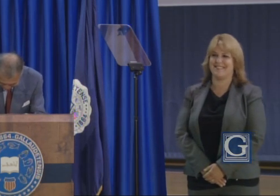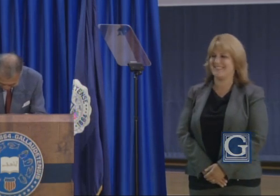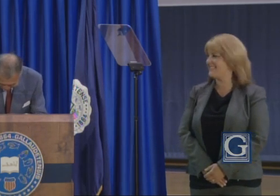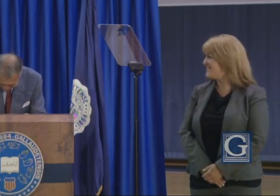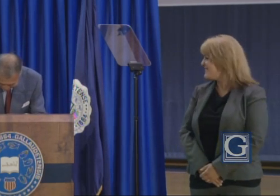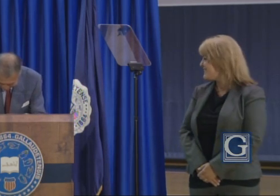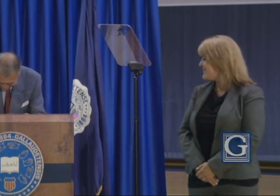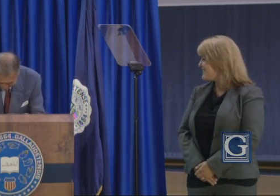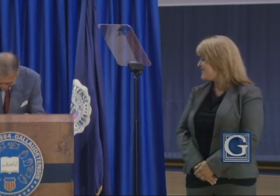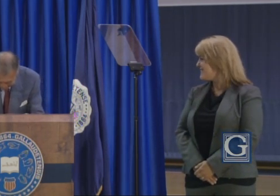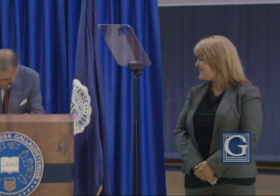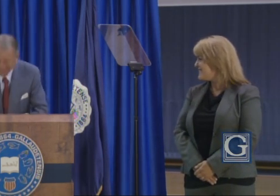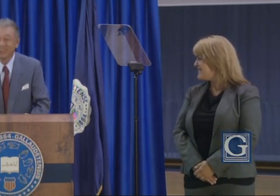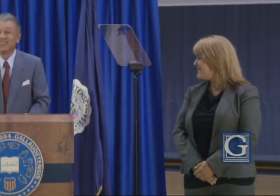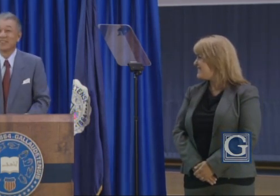Let me refer to my notes.